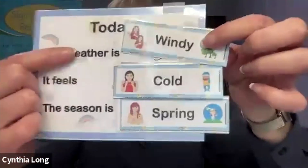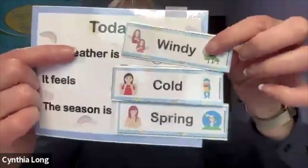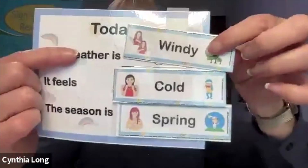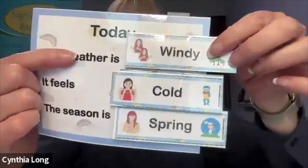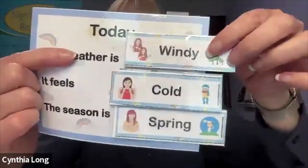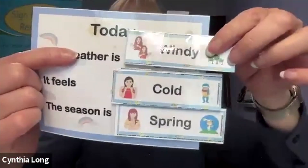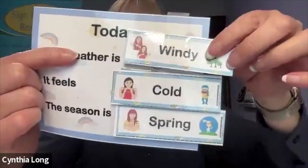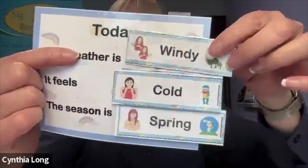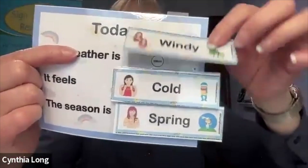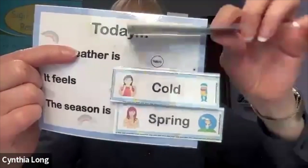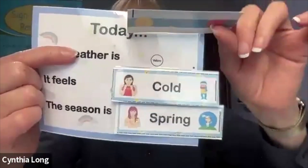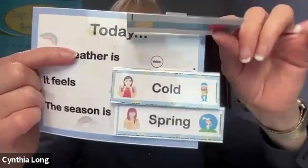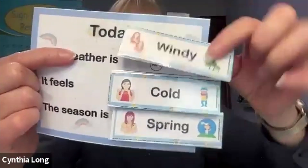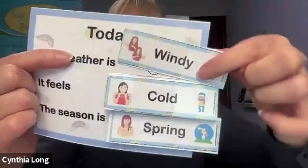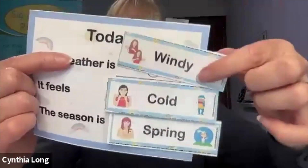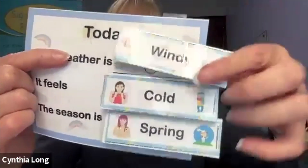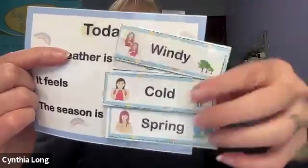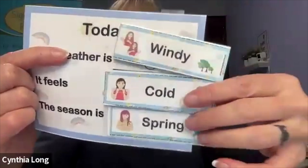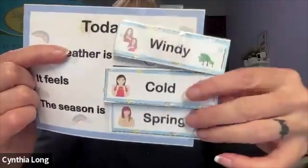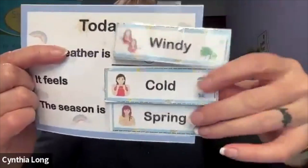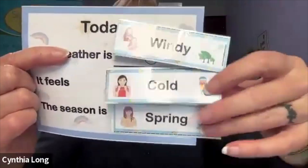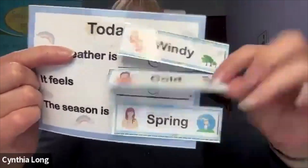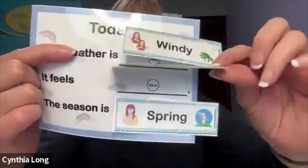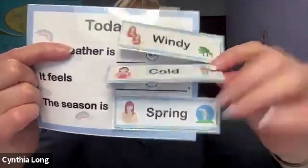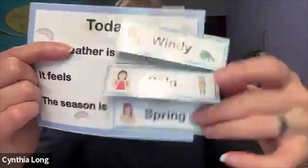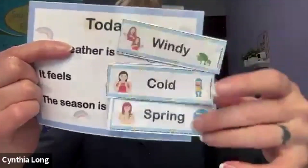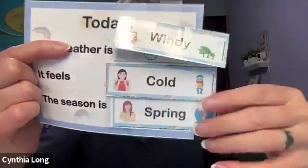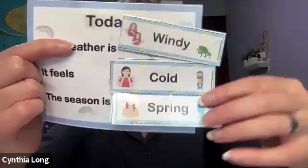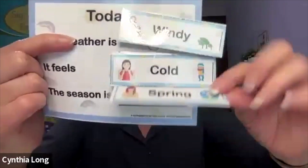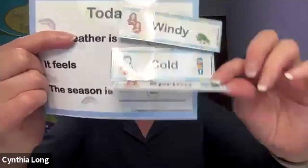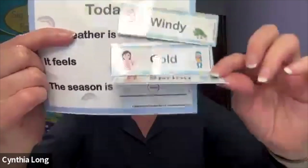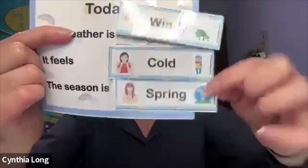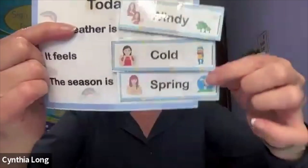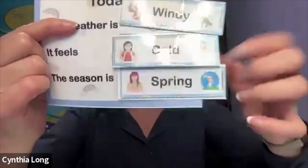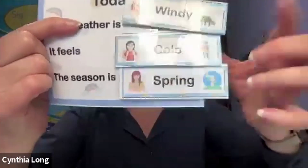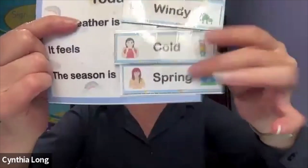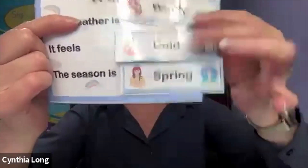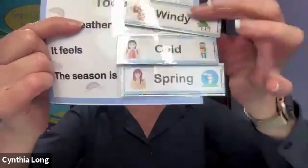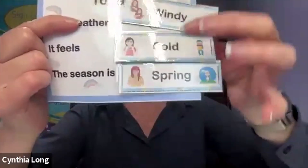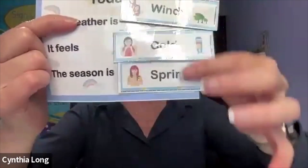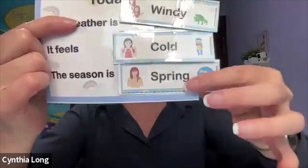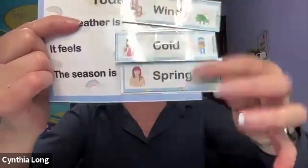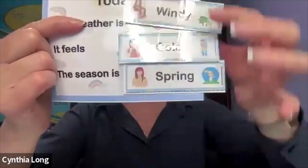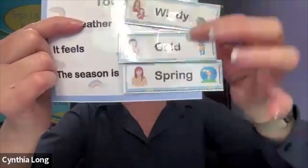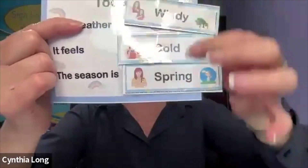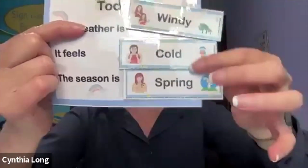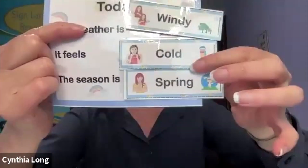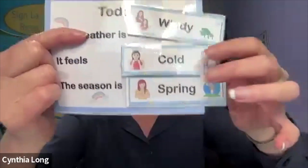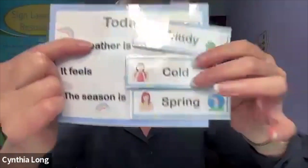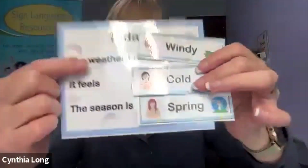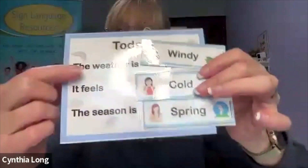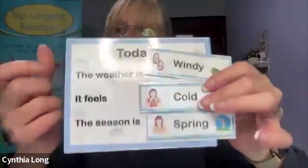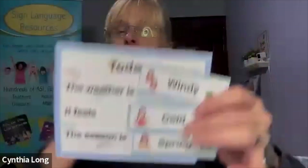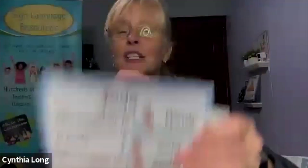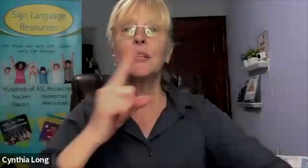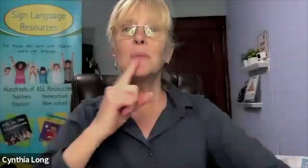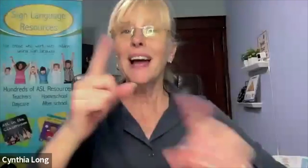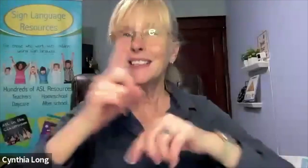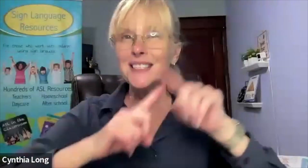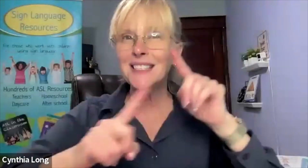today is windy, it's cold, and it's spring, things like this. And each of them has a